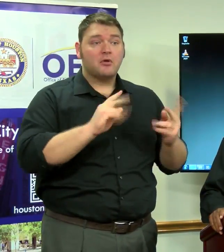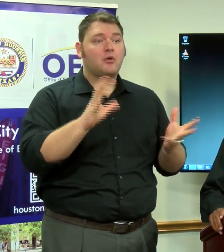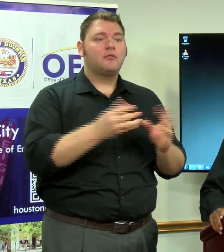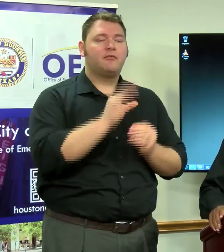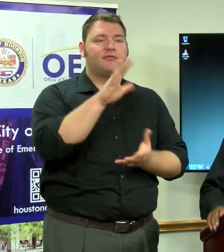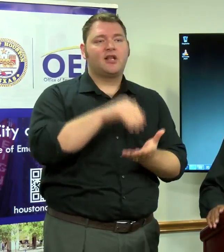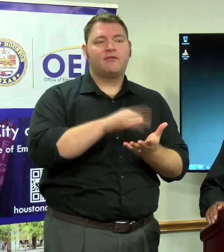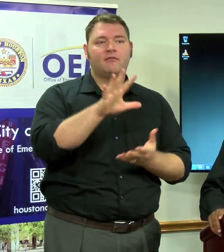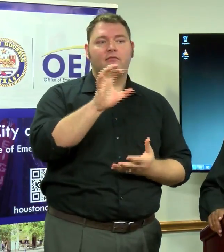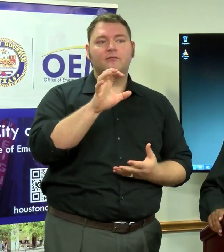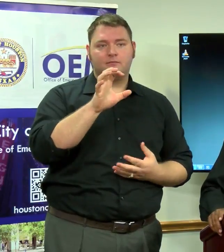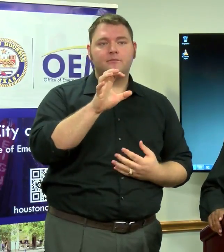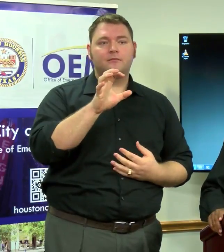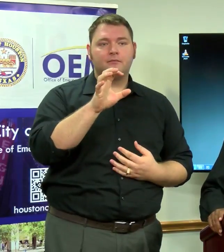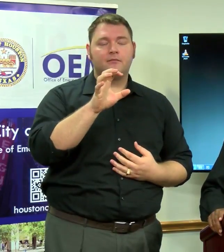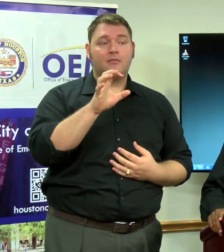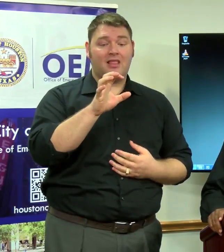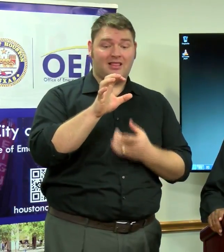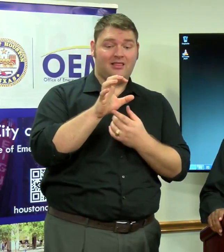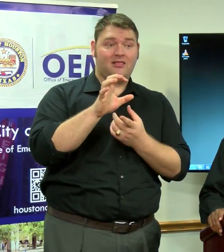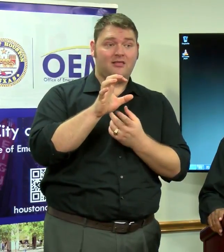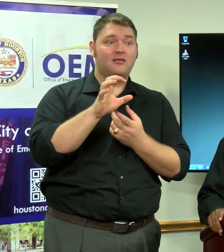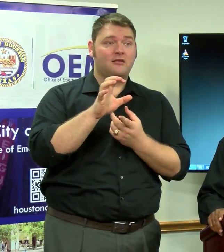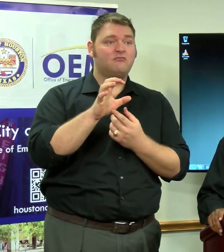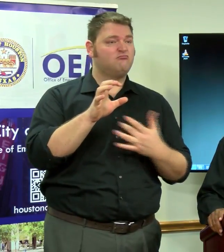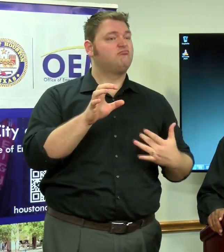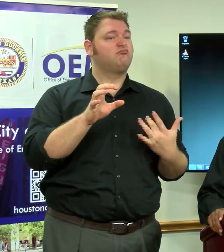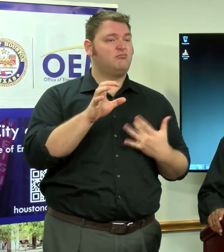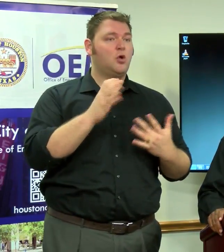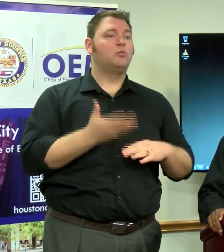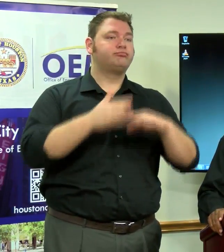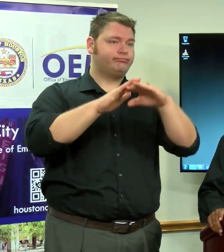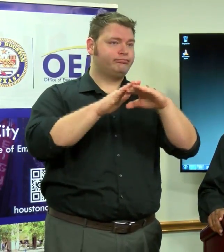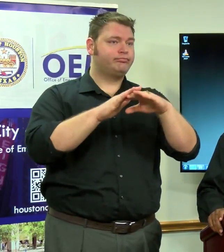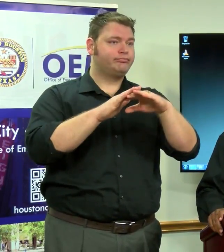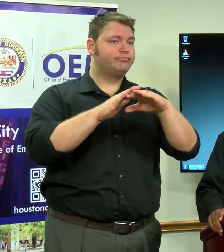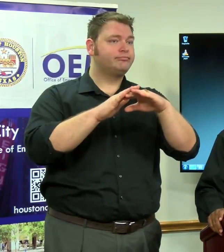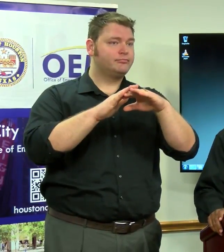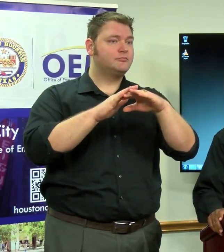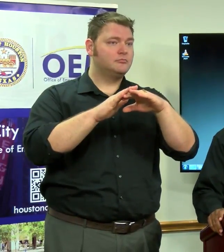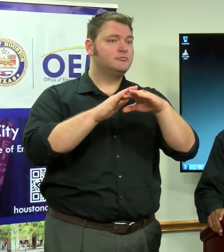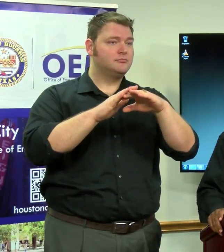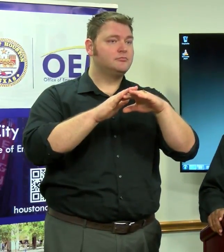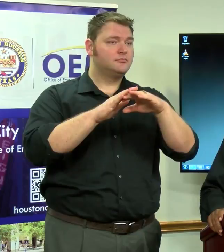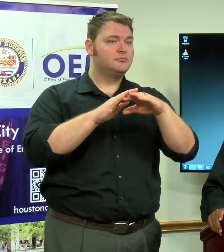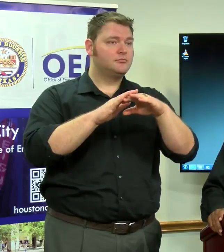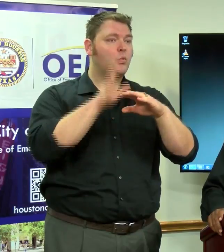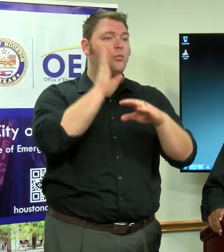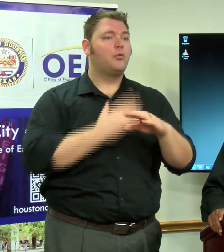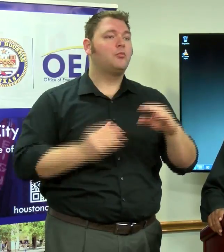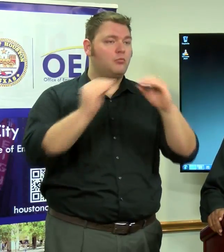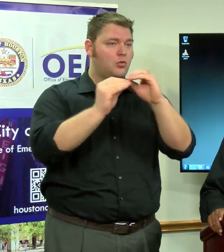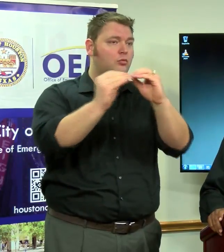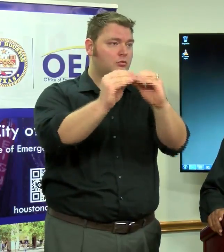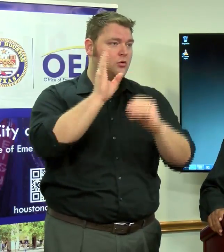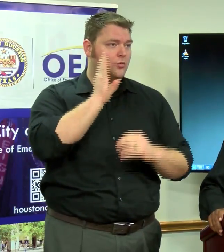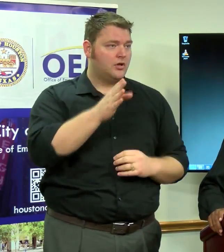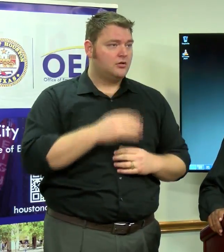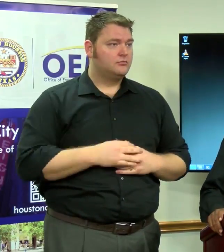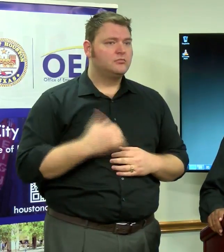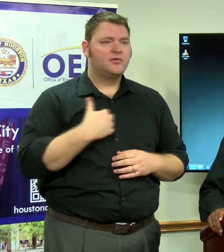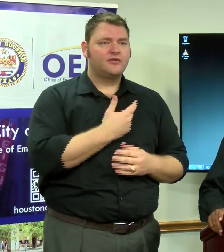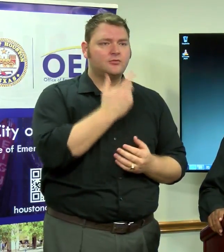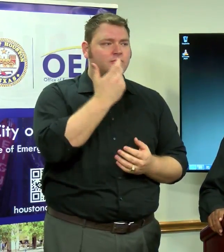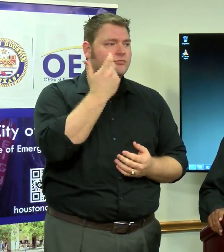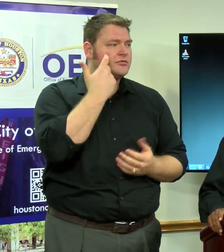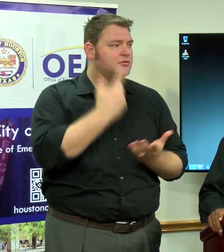I suspect that number is going to rise. And so we have been talking with the Red Cross, our partners. Where's